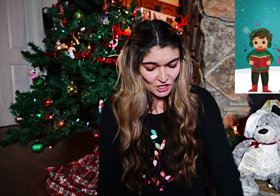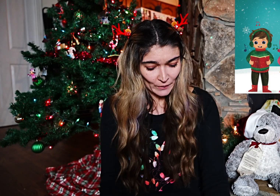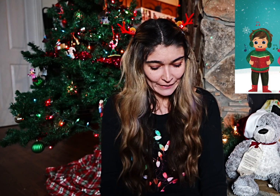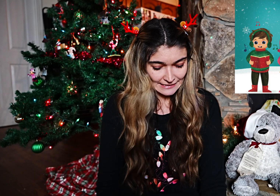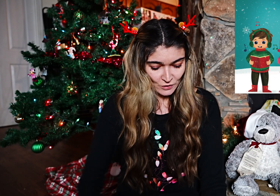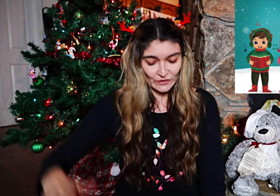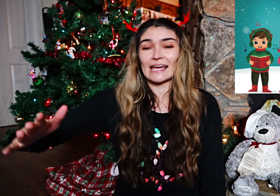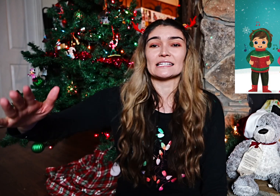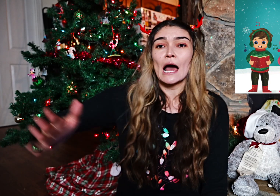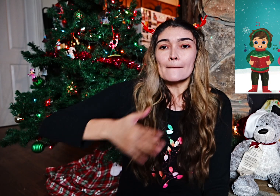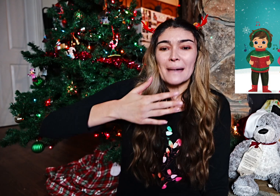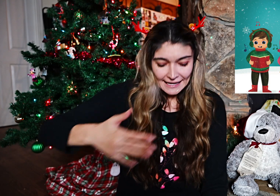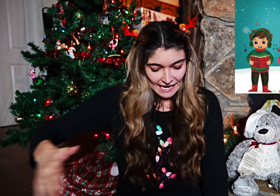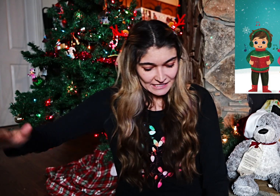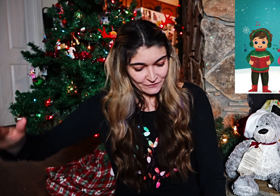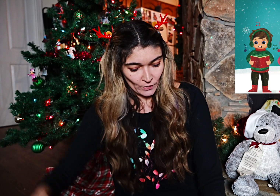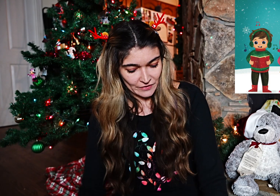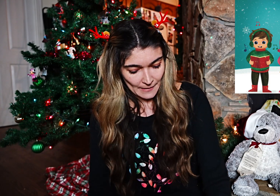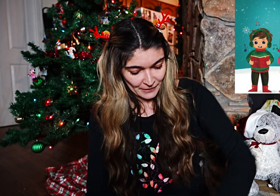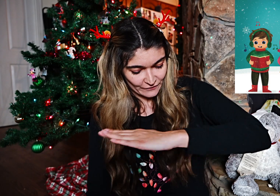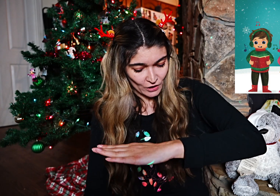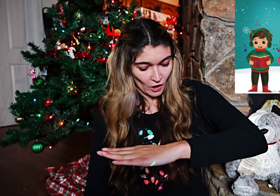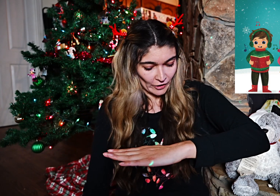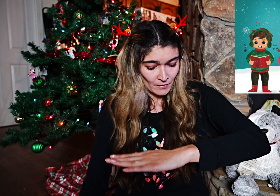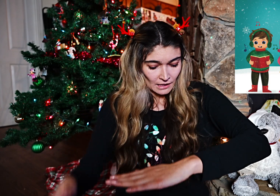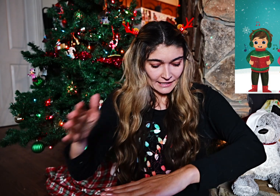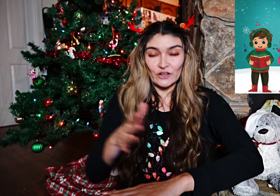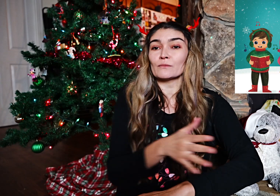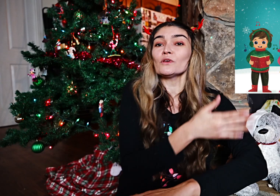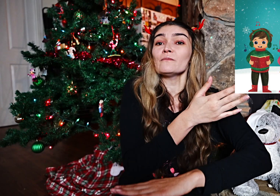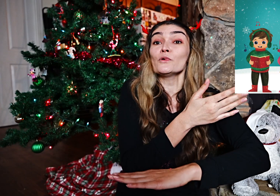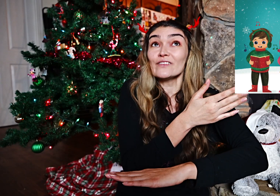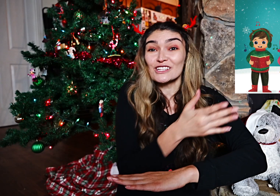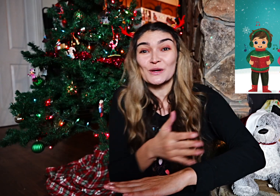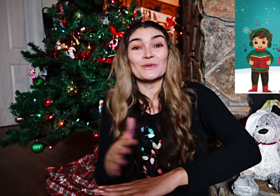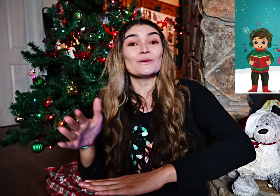we're going to move our hand back and forth above your arm like you're moving to music.